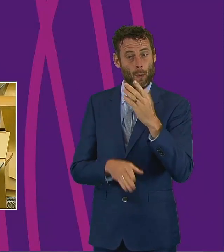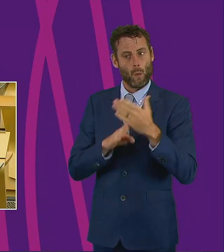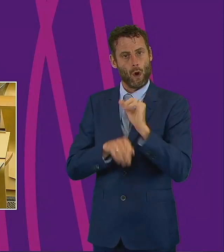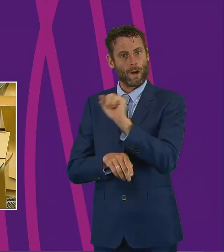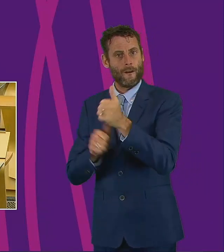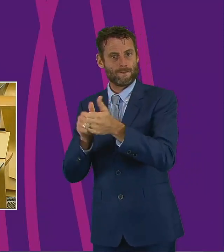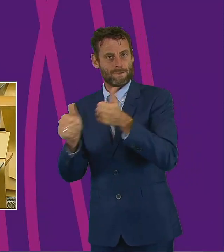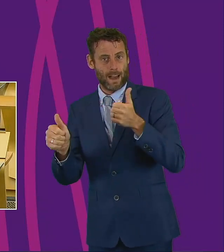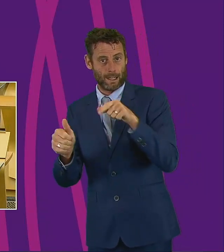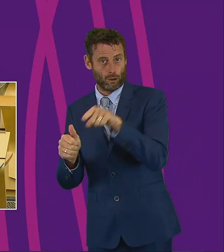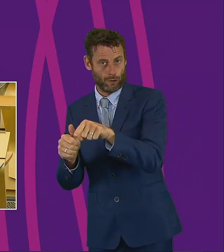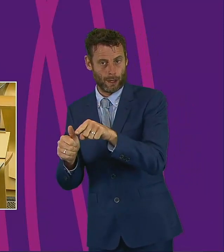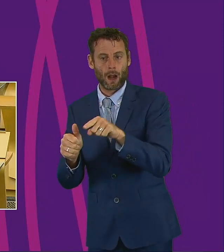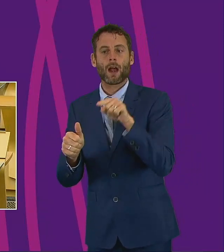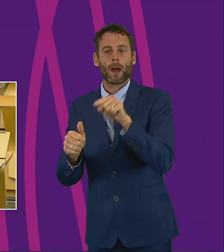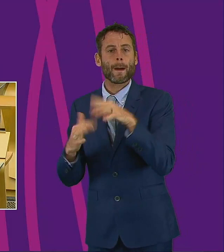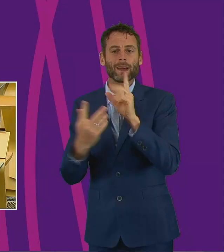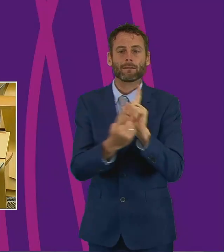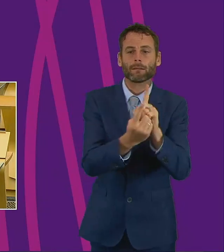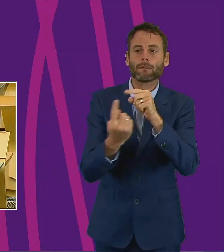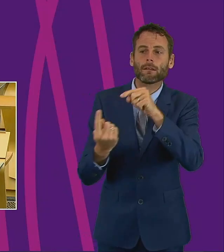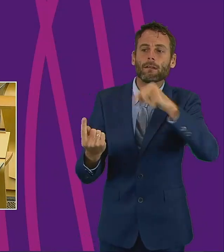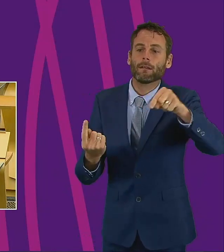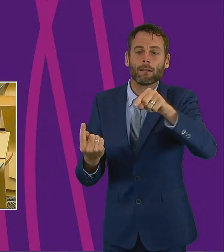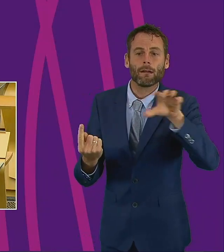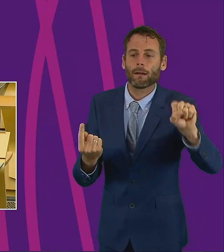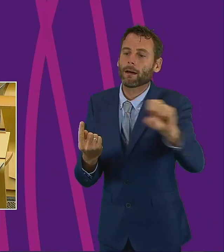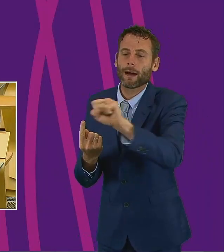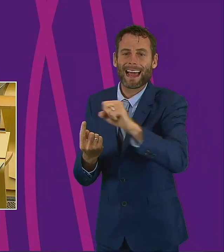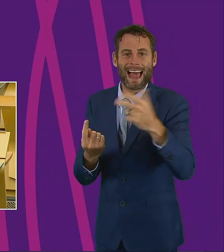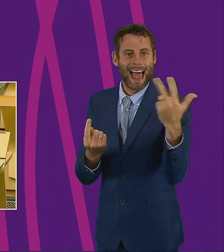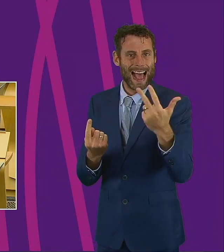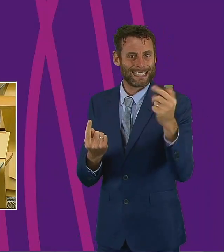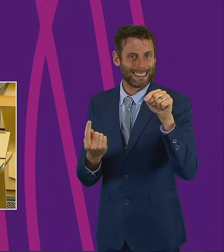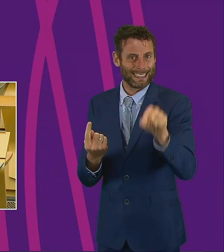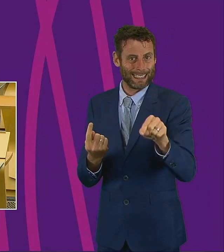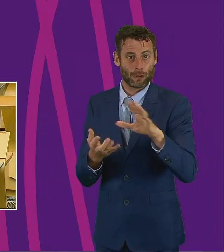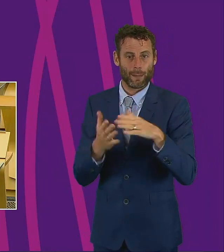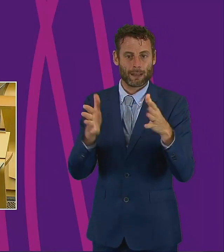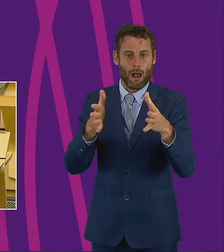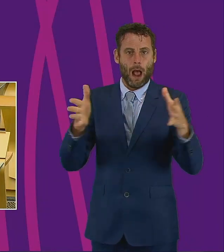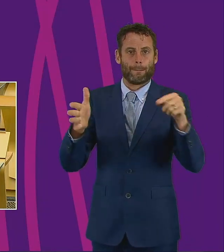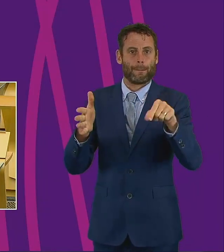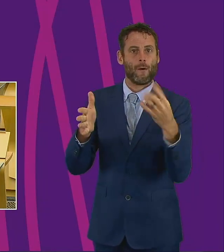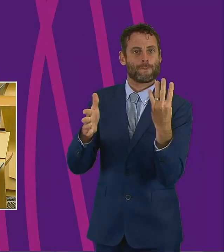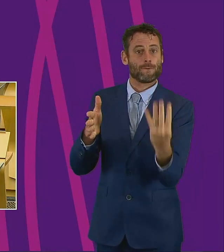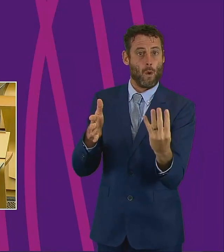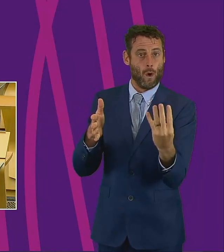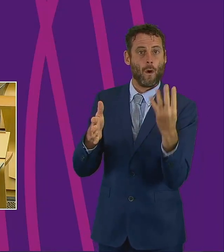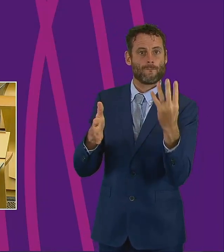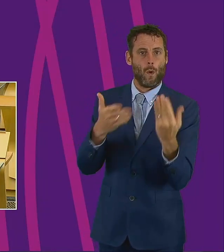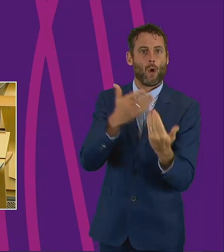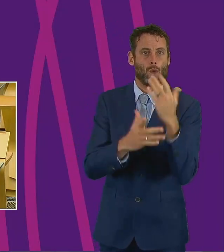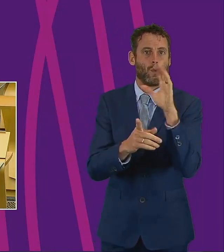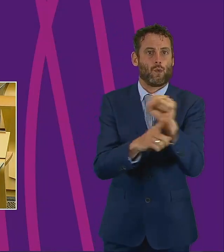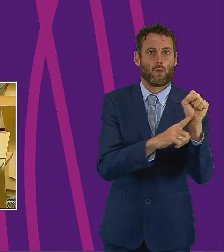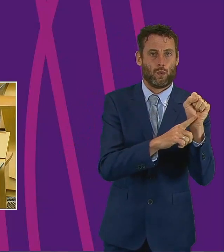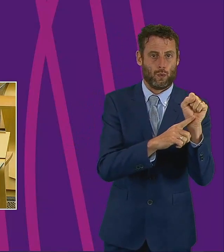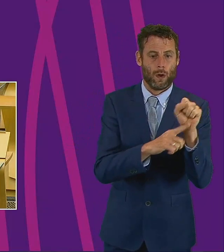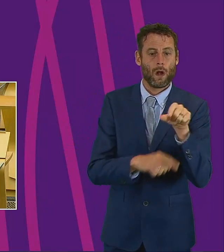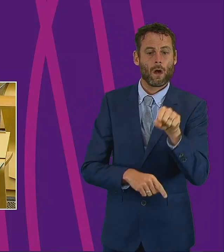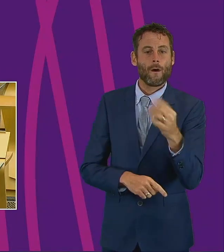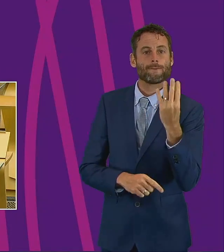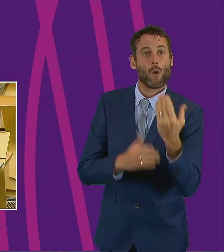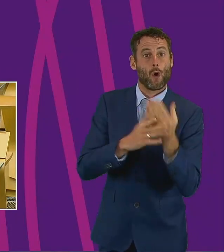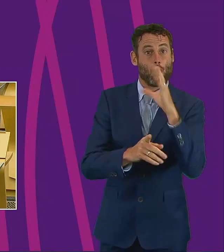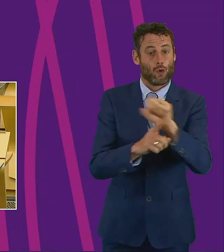of their contacts. That's a rise of 4 on the previous figure, and all 4 new cases are workers in the